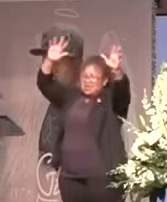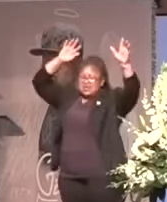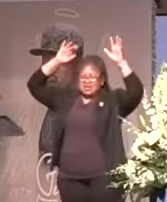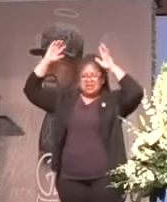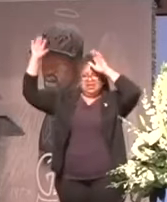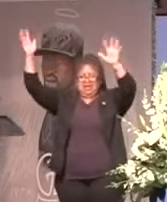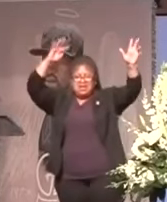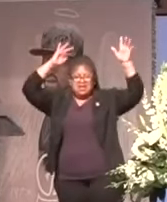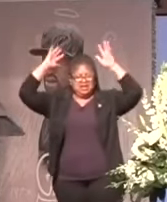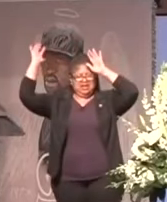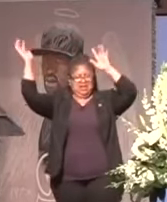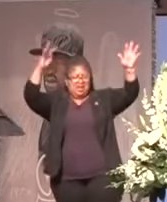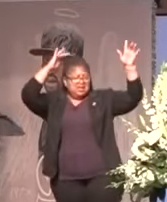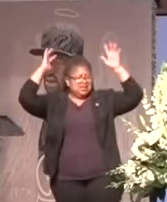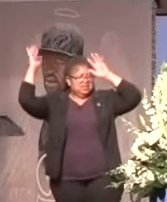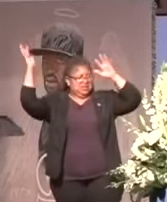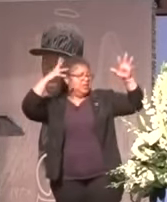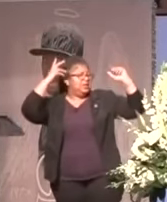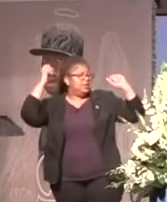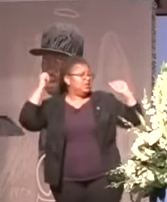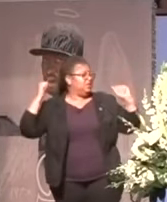I will bless you.